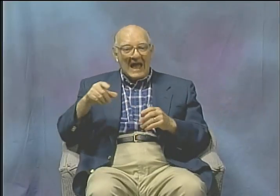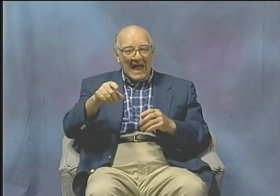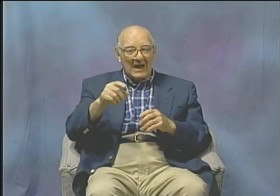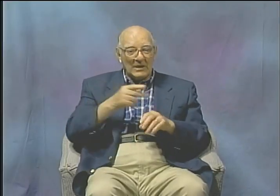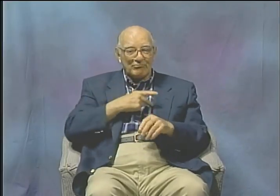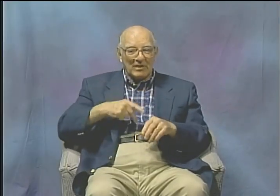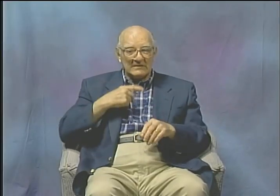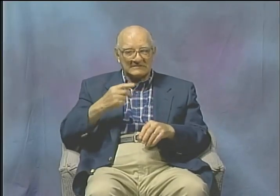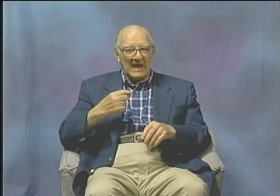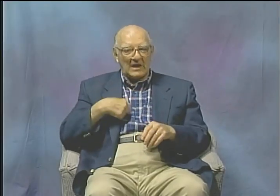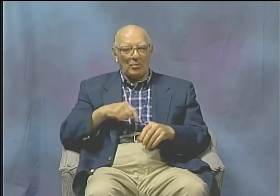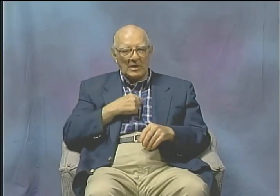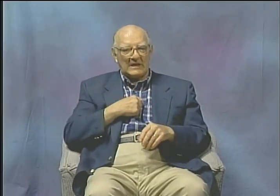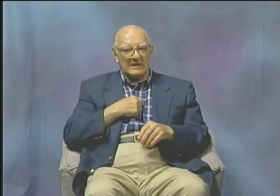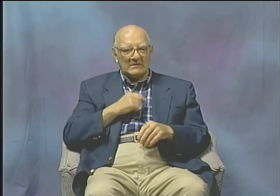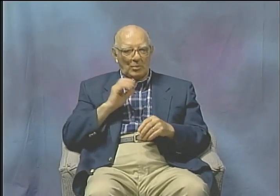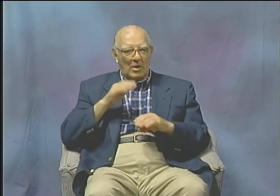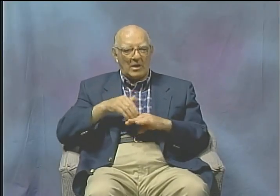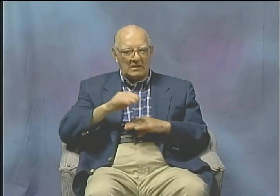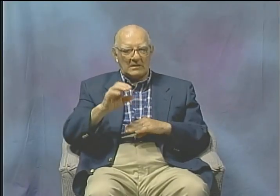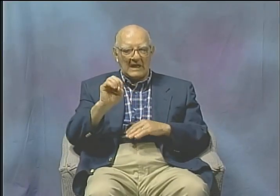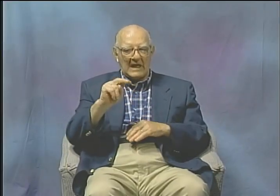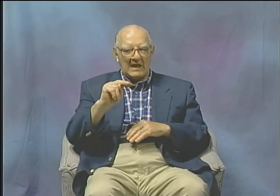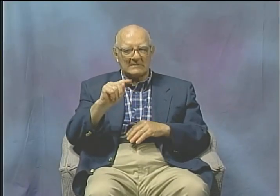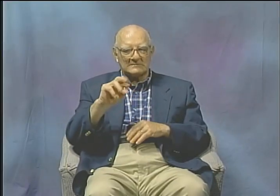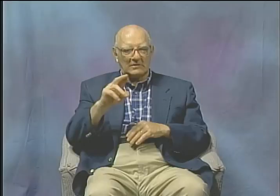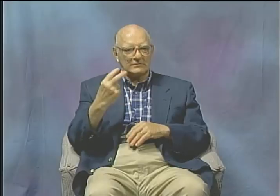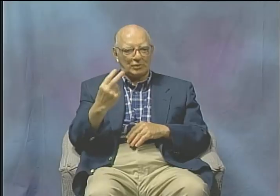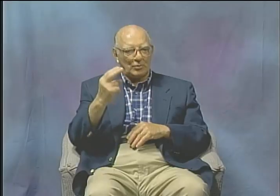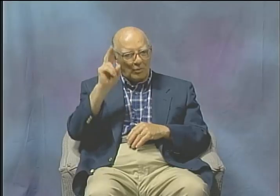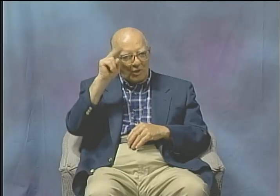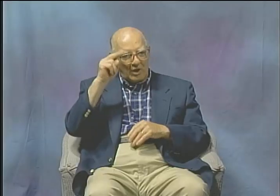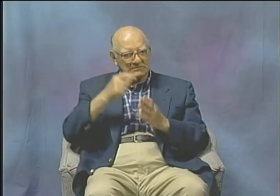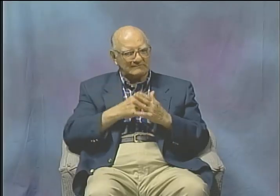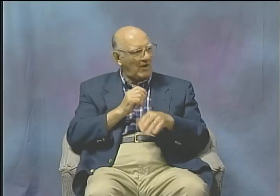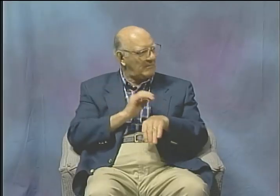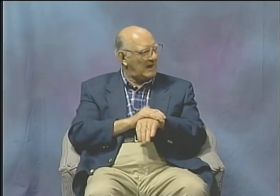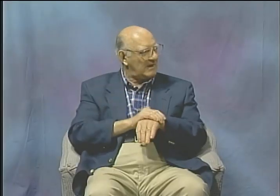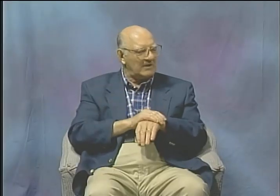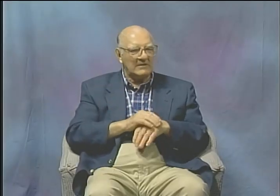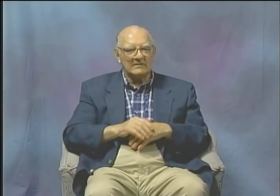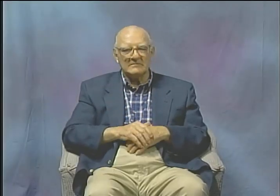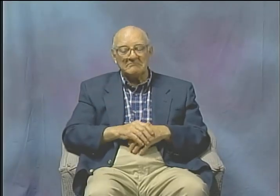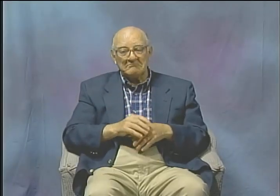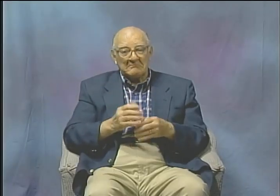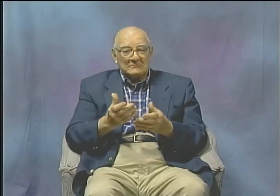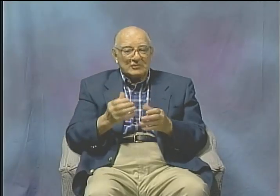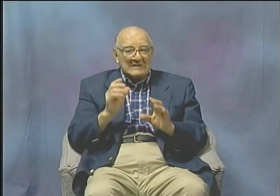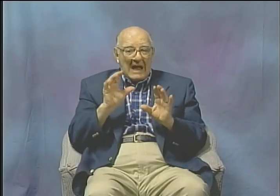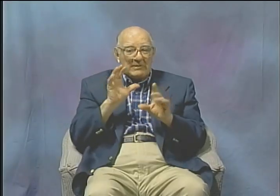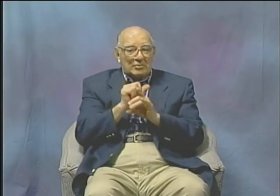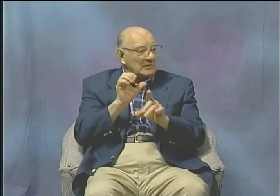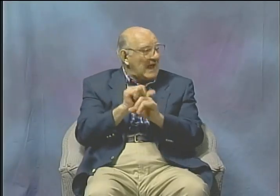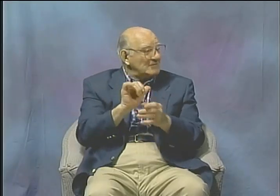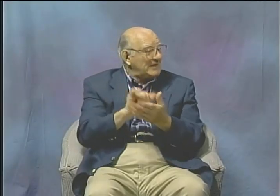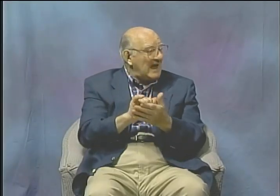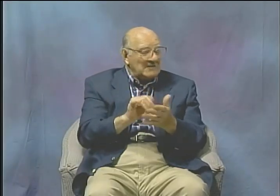And the prince said, we will enter 2 horses from England. Just happened to catch that.